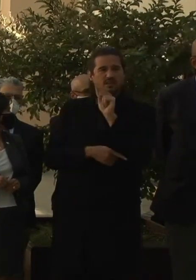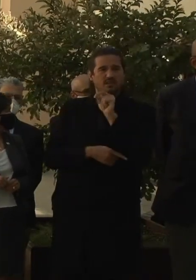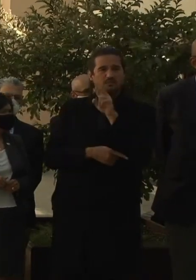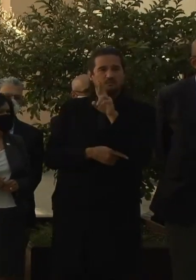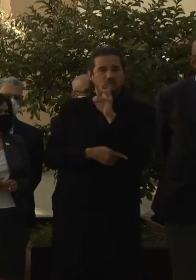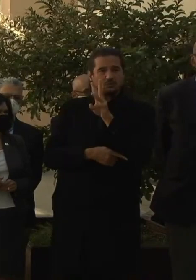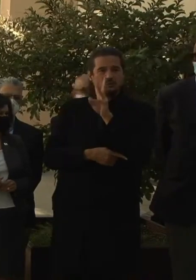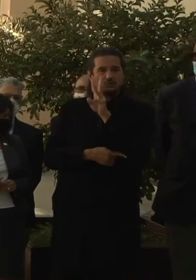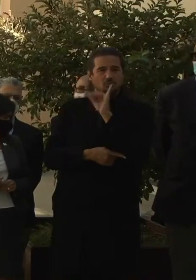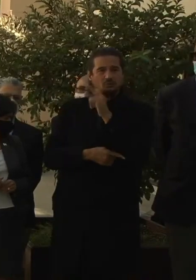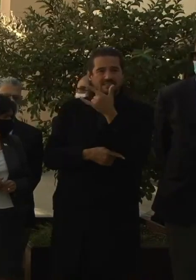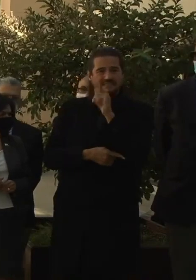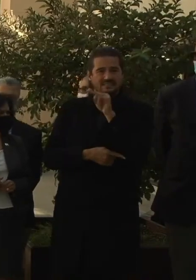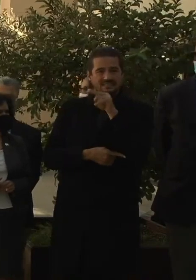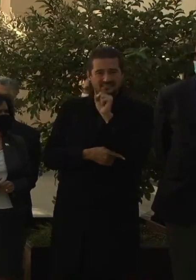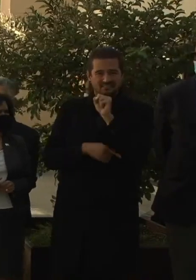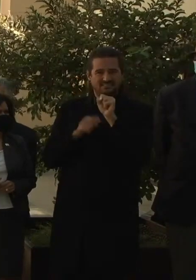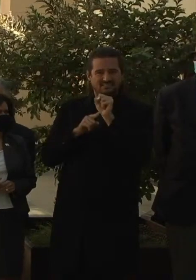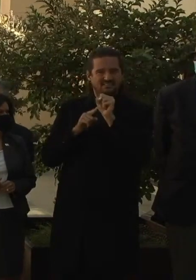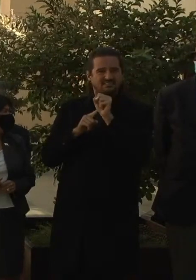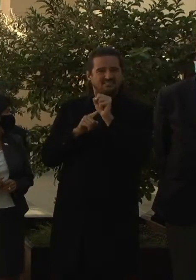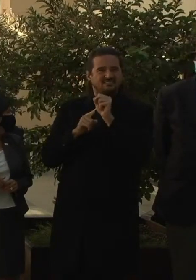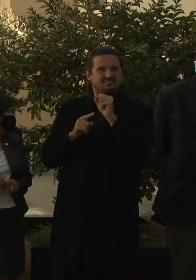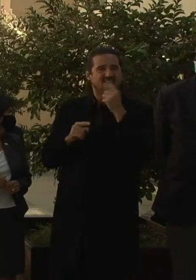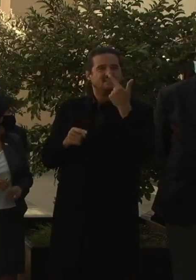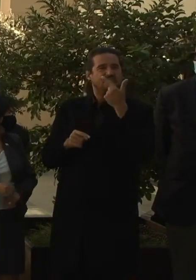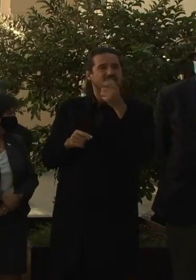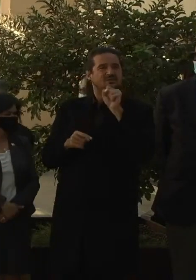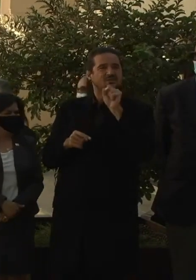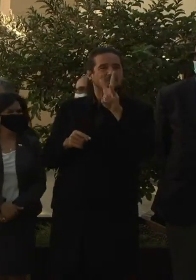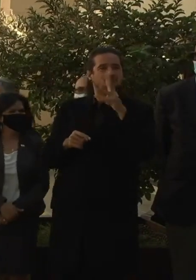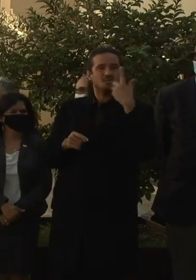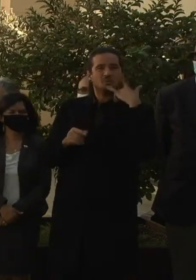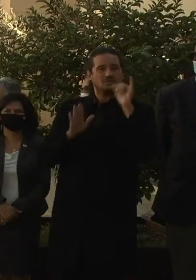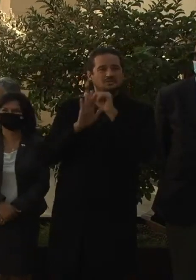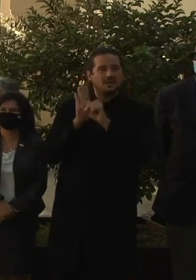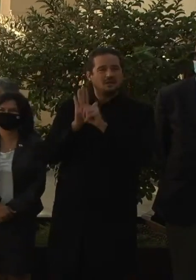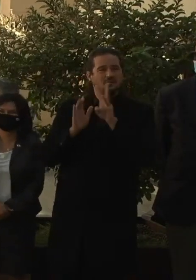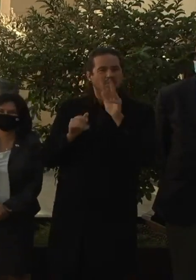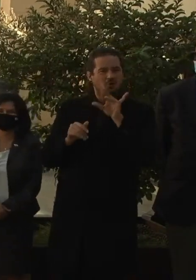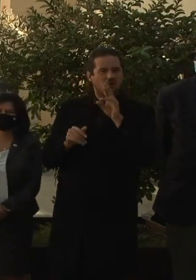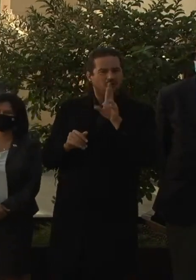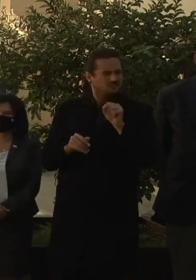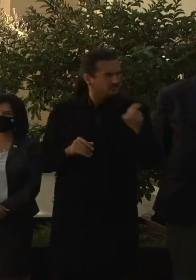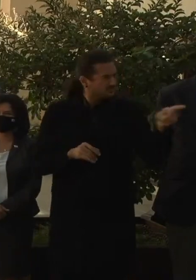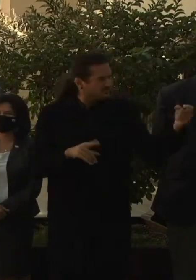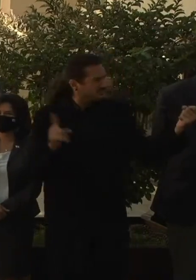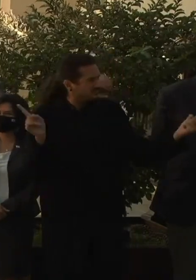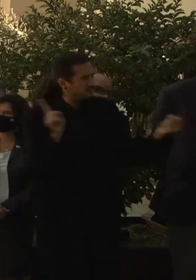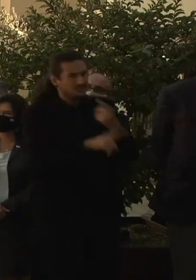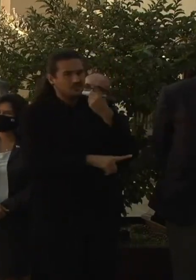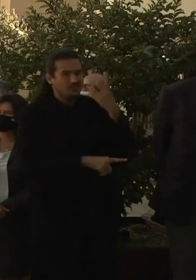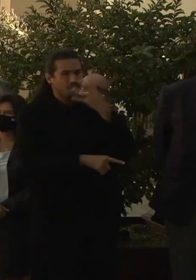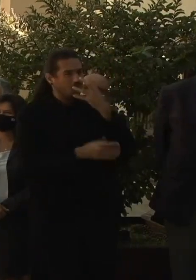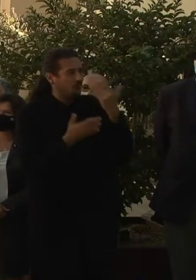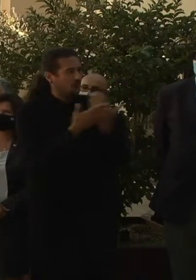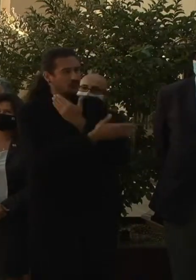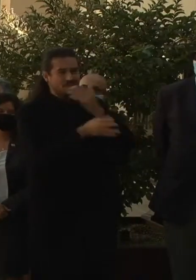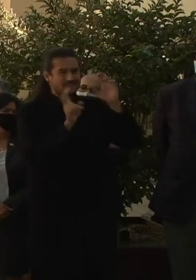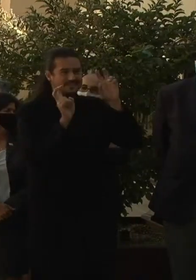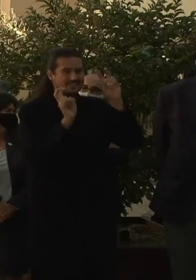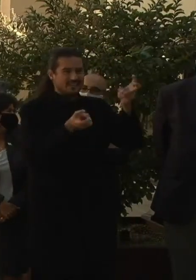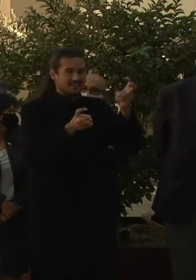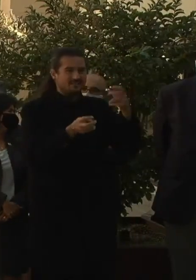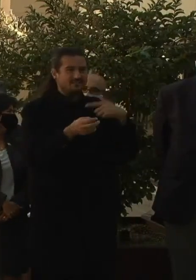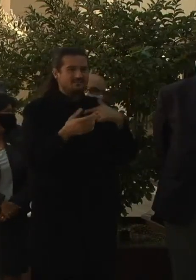vaccinated, and that's causing some problems. But, now I have. That is out of left field. I was thinking, I was more worried about someone's thumb. Is it Belt's